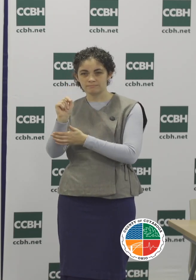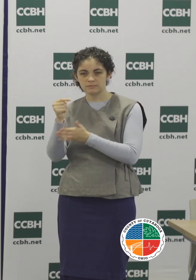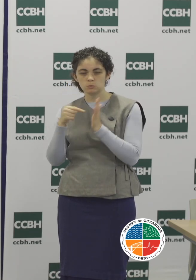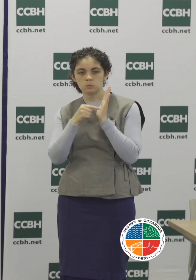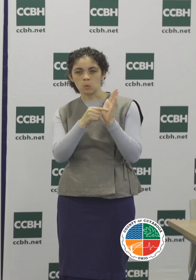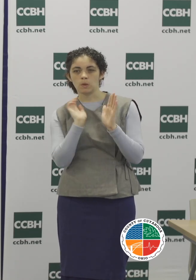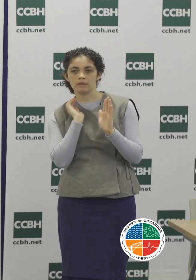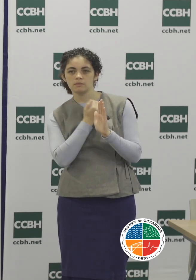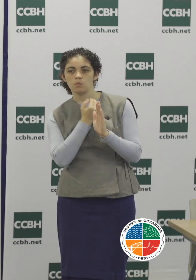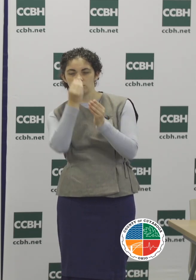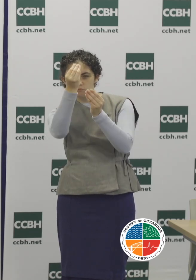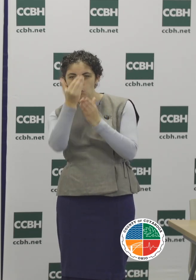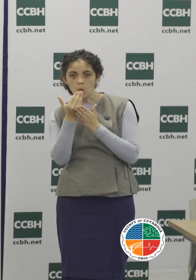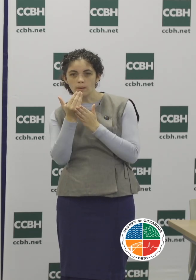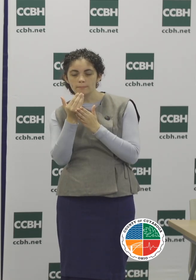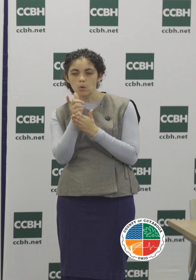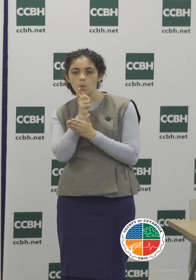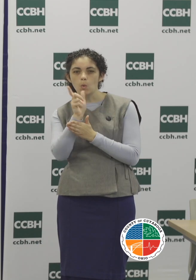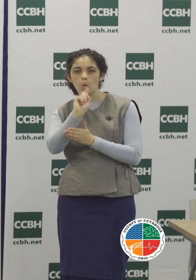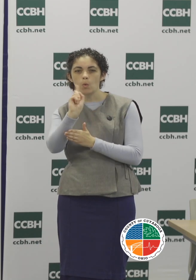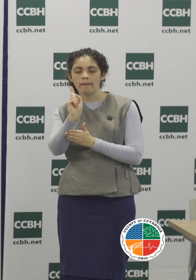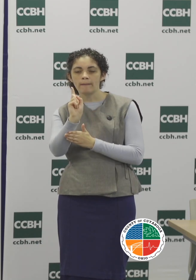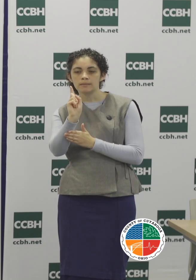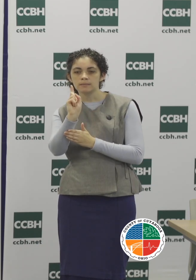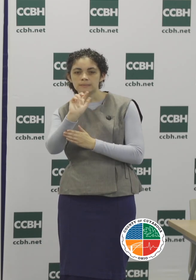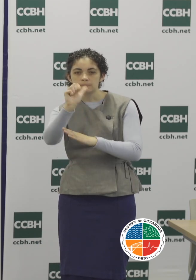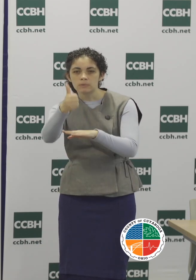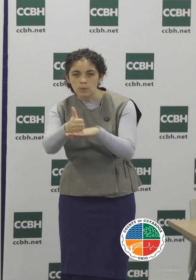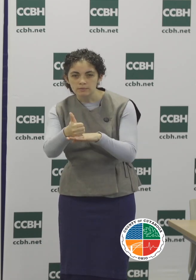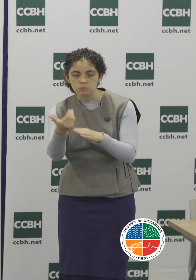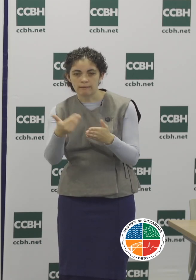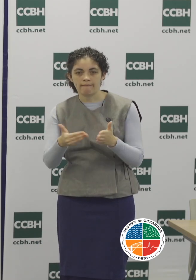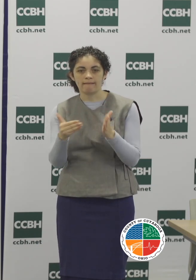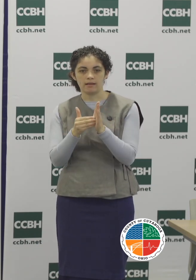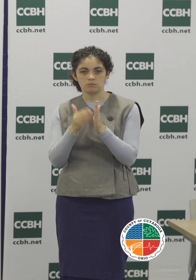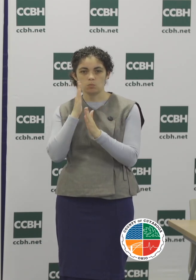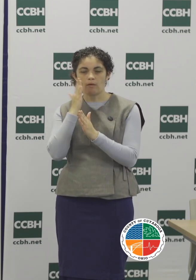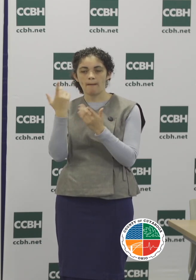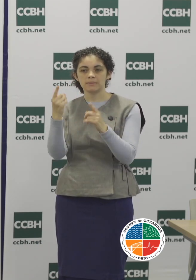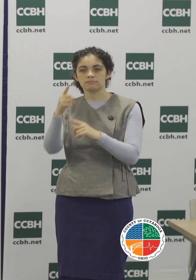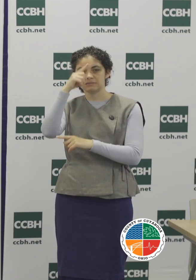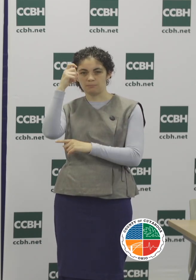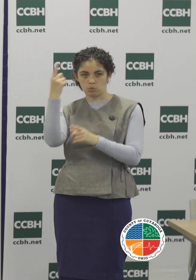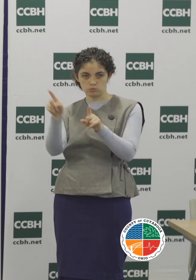will inform the next places that we need to go, and we plan to do that over the summer.